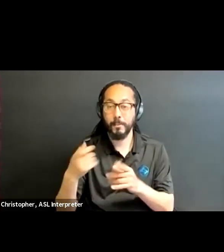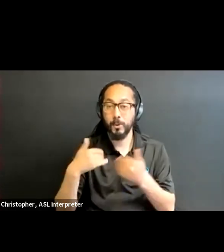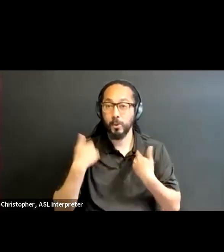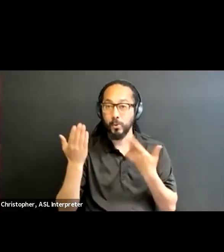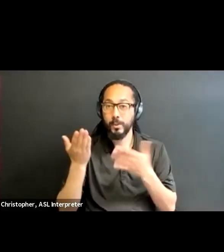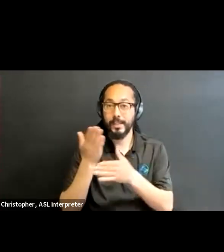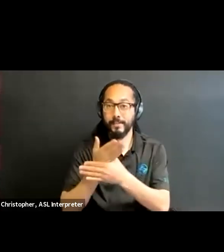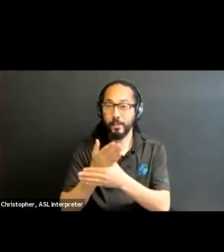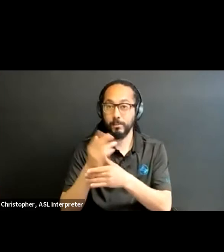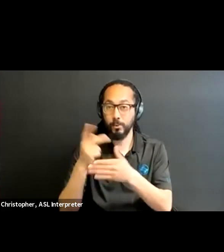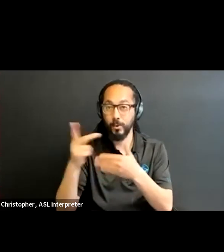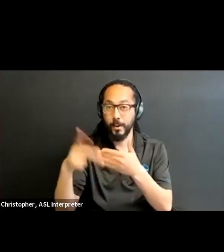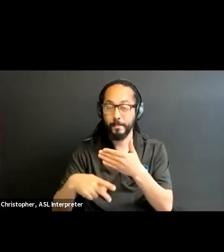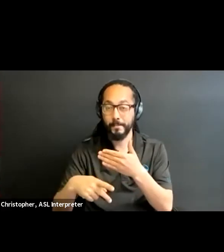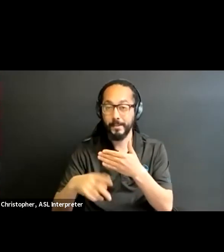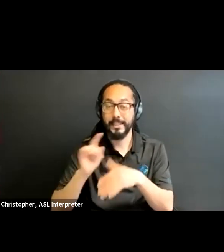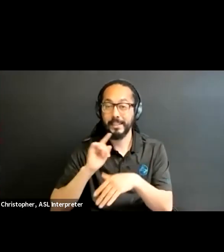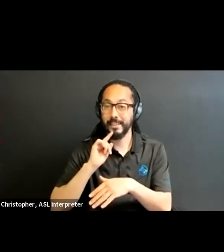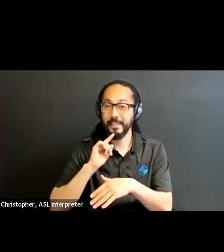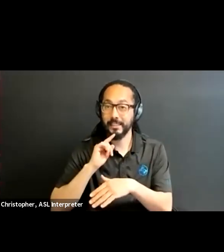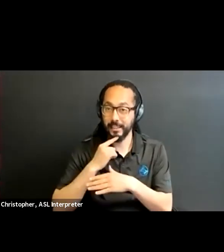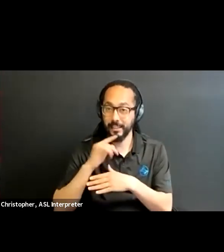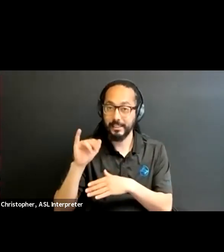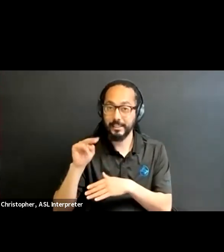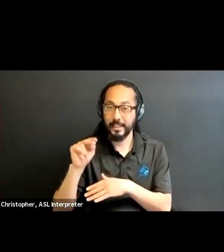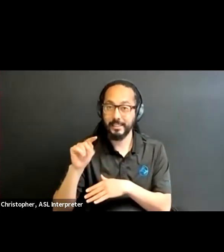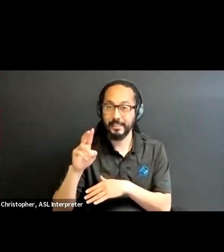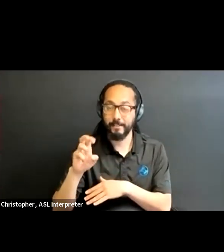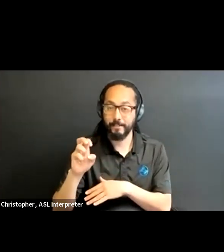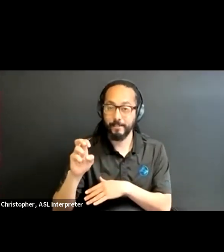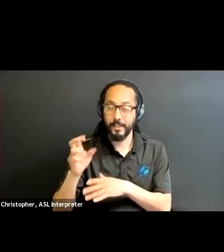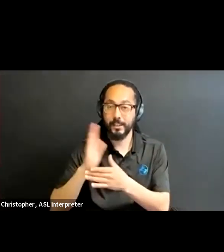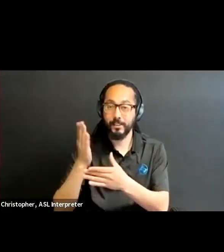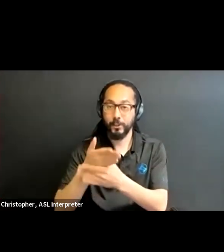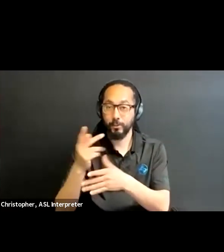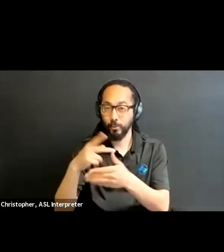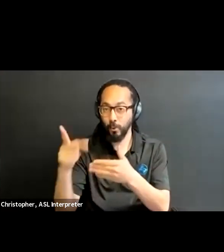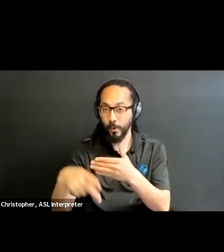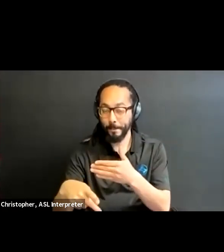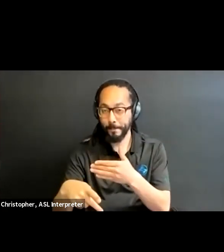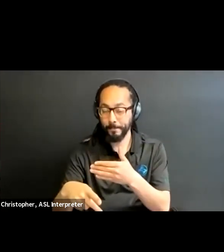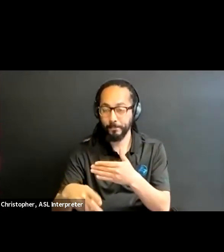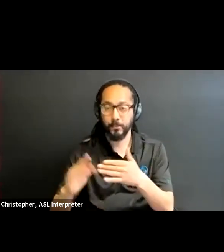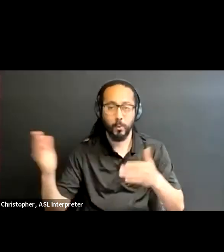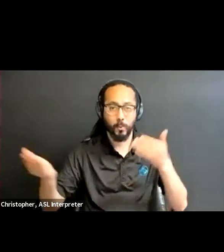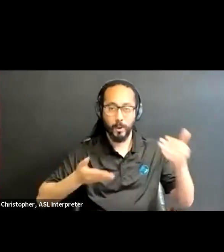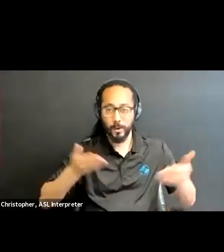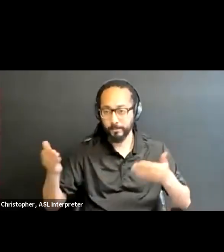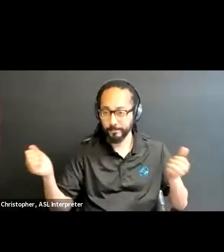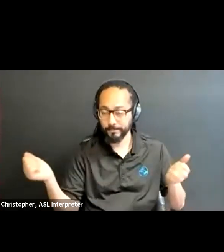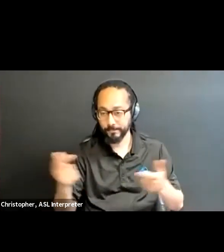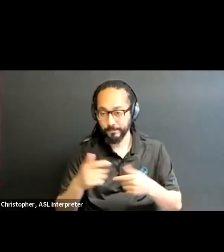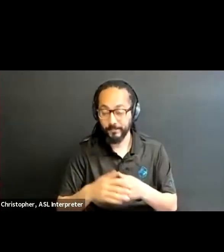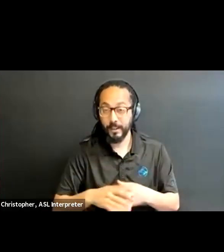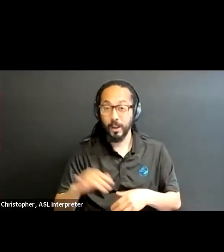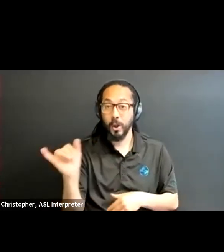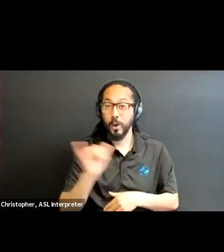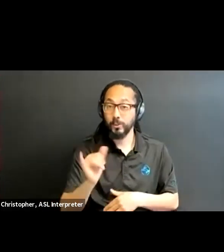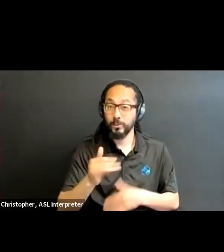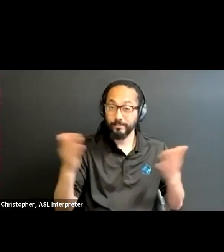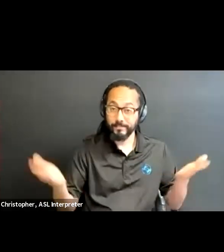Intensive Intervention Program. Throughout the session, we are pleased to have Toronto Sign Language